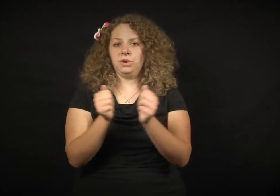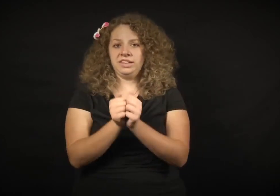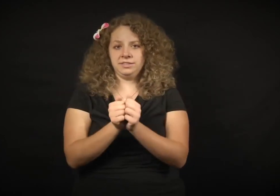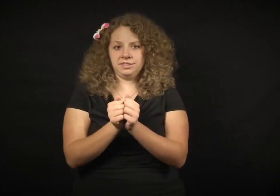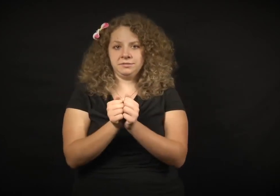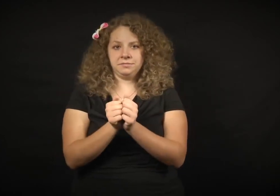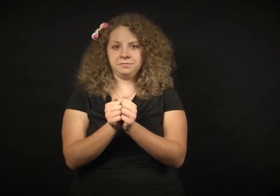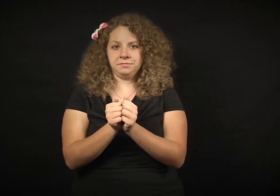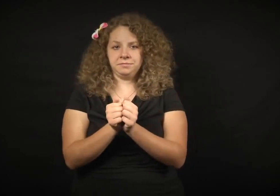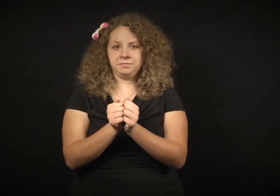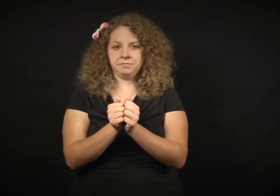With.